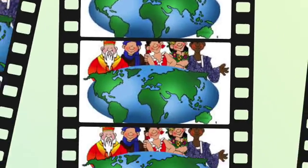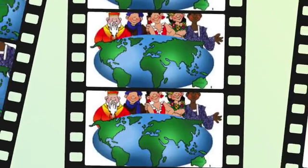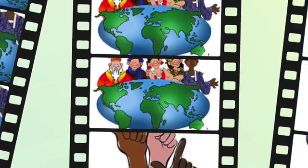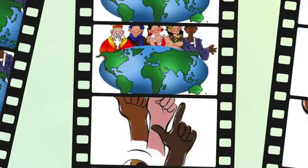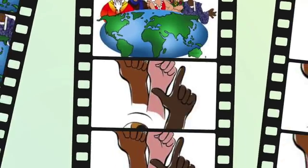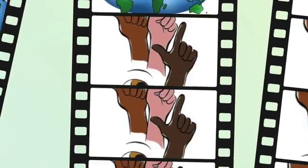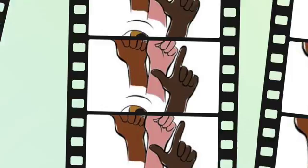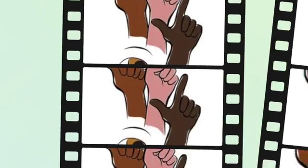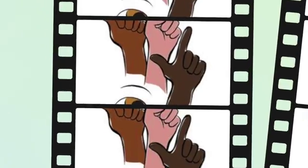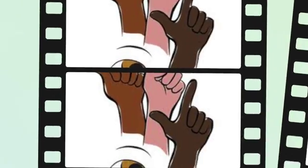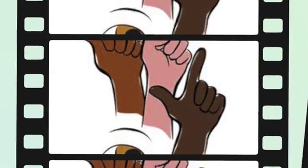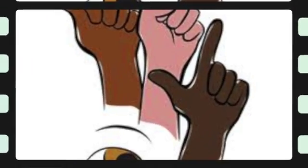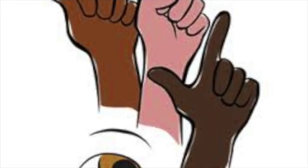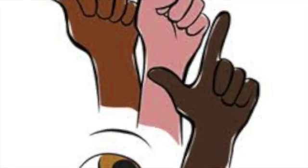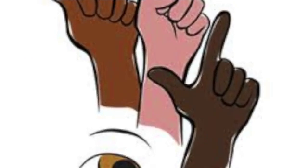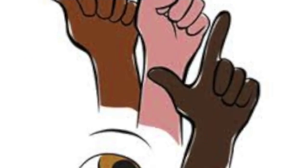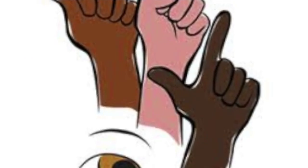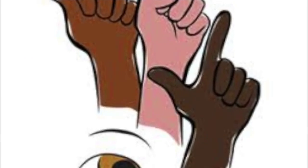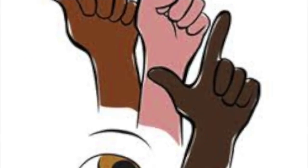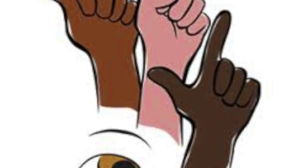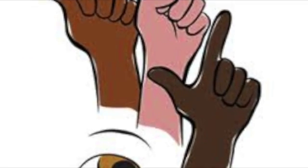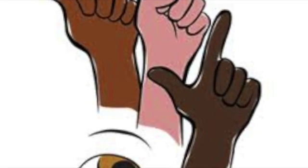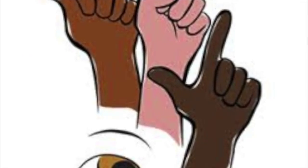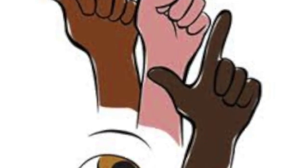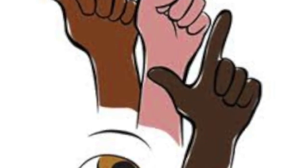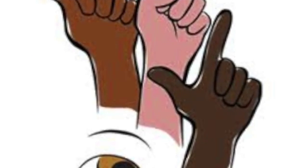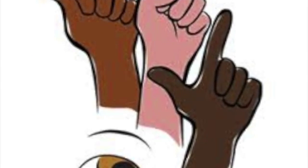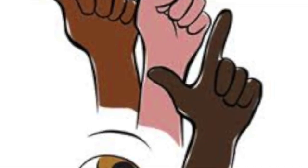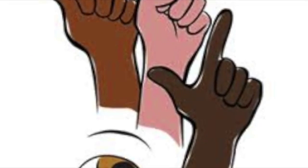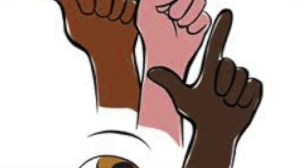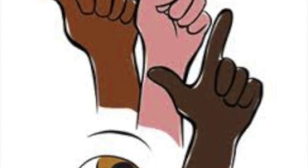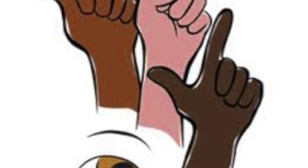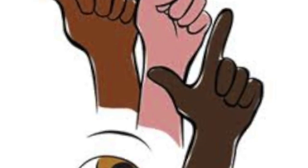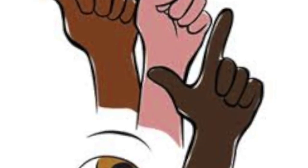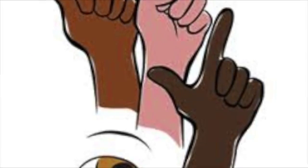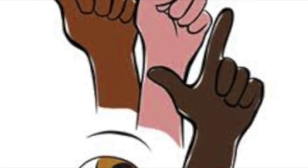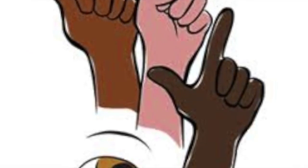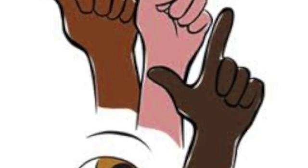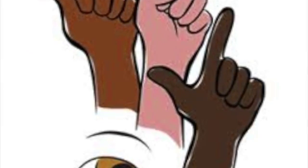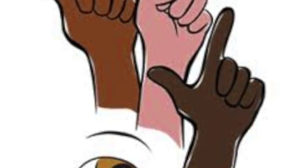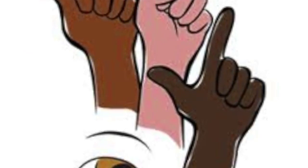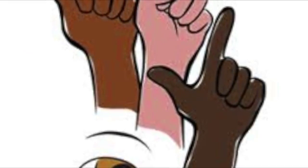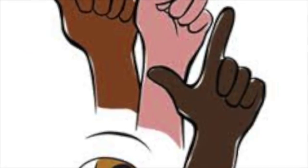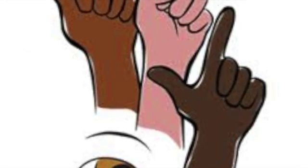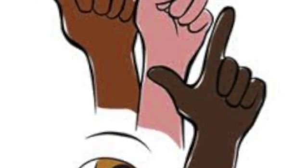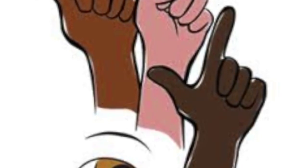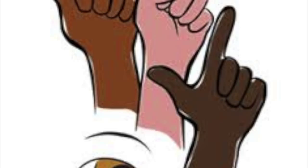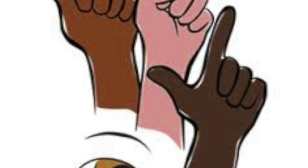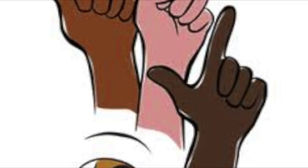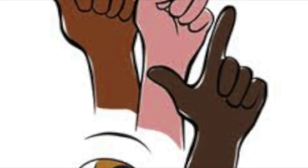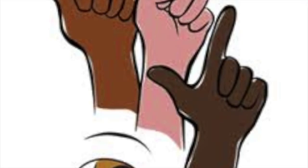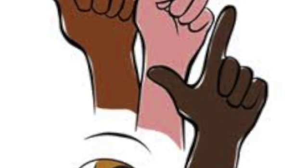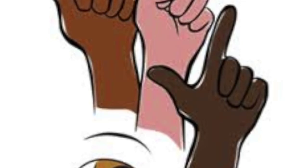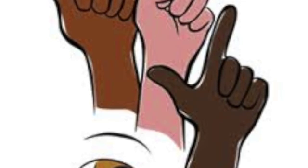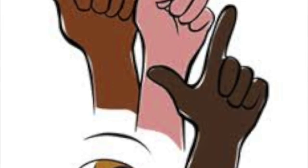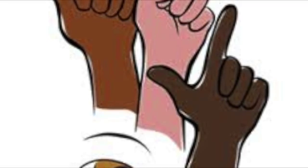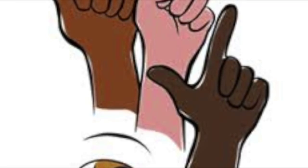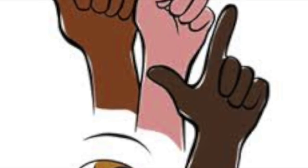Language as my foreign language because I was having trouble grasping Spanish. I knew absolutely nothing about American